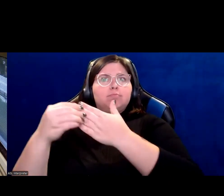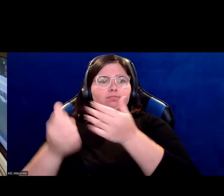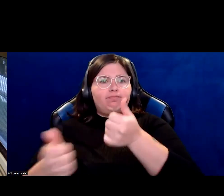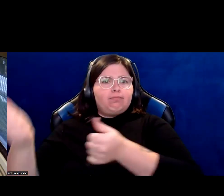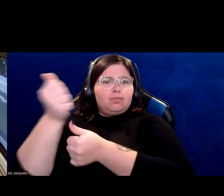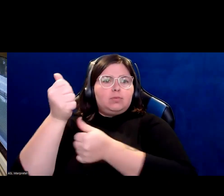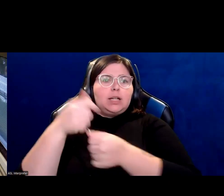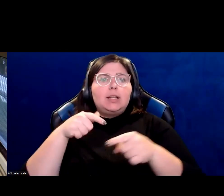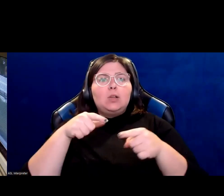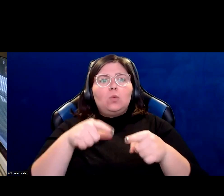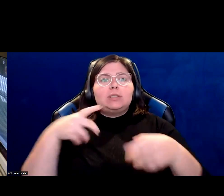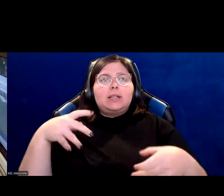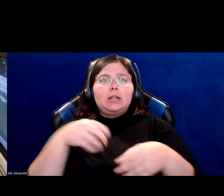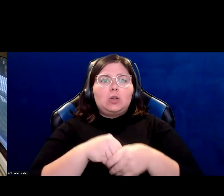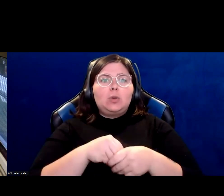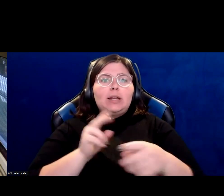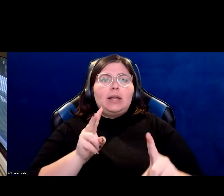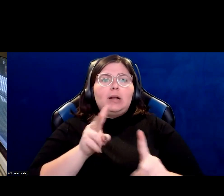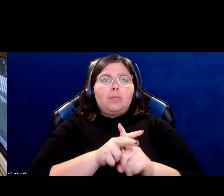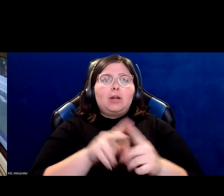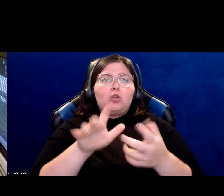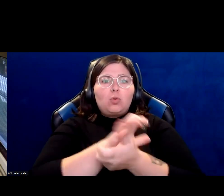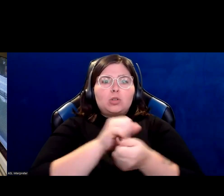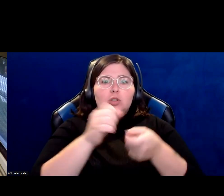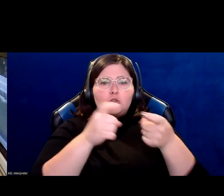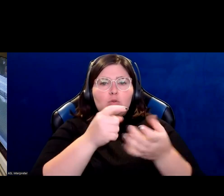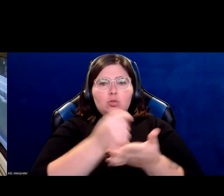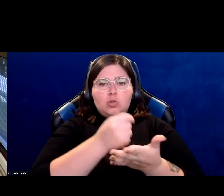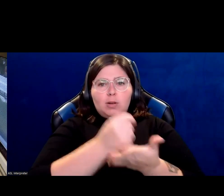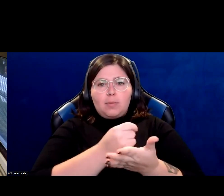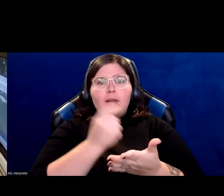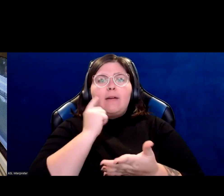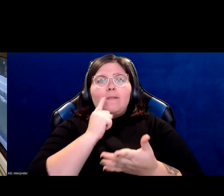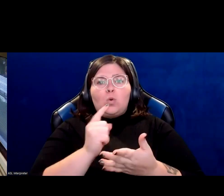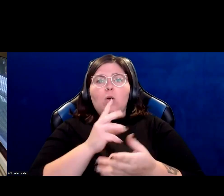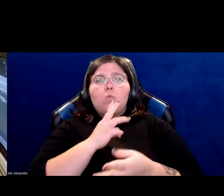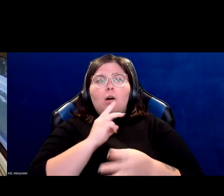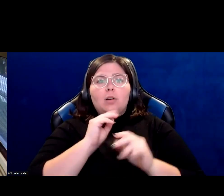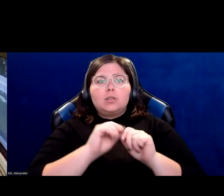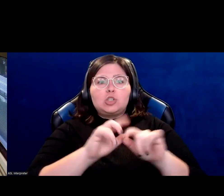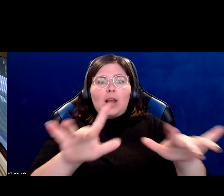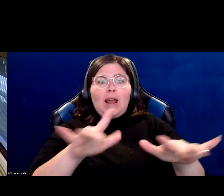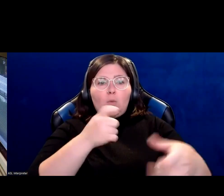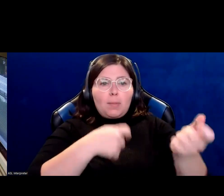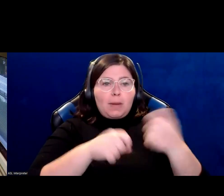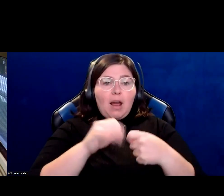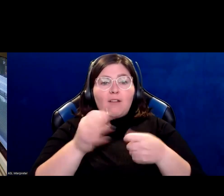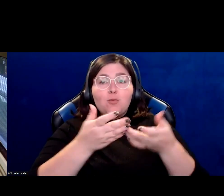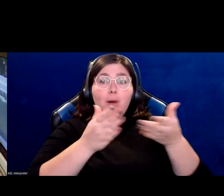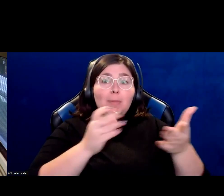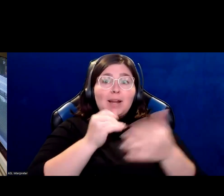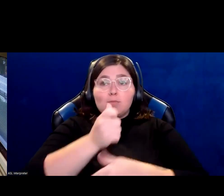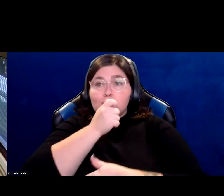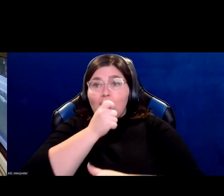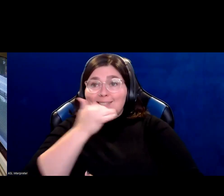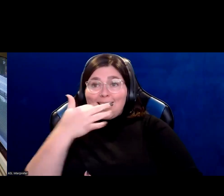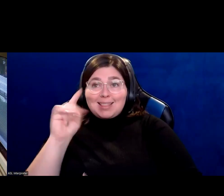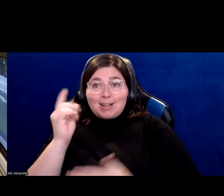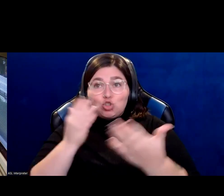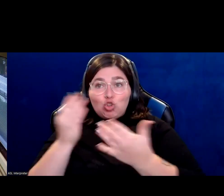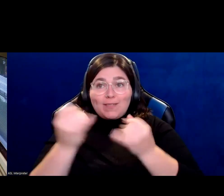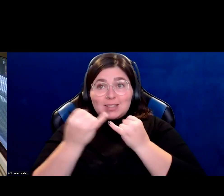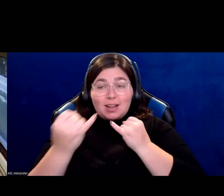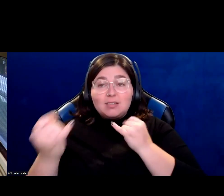all water entering our distribution system and the identification and replacement of public and private lead service lines. The success of